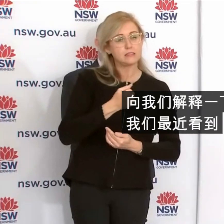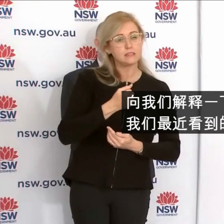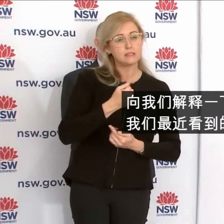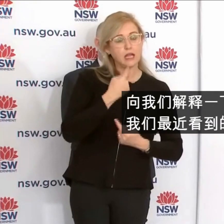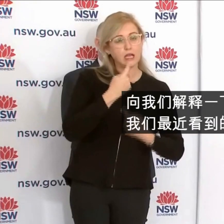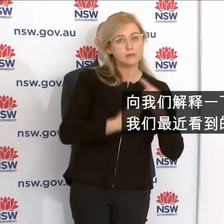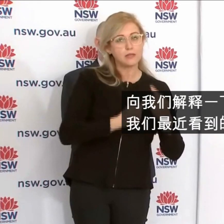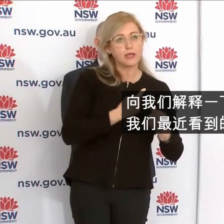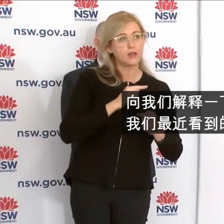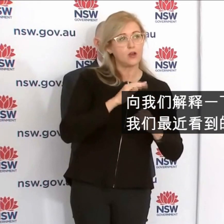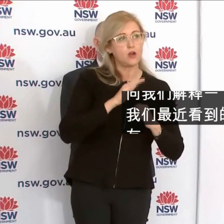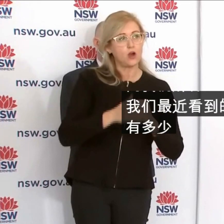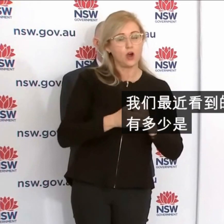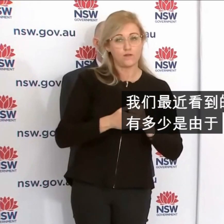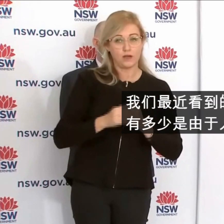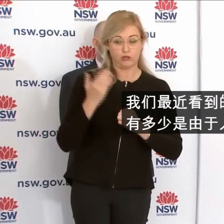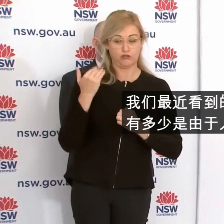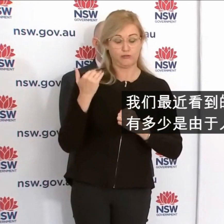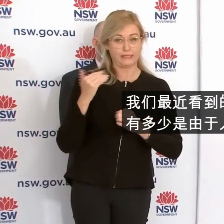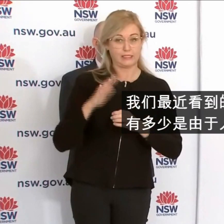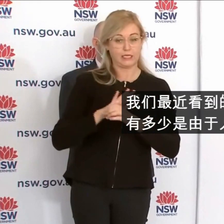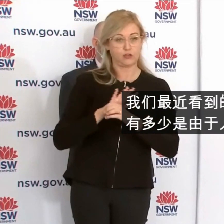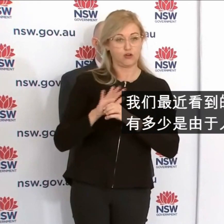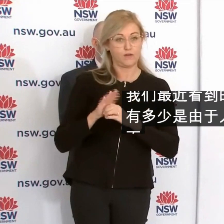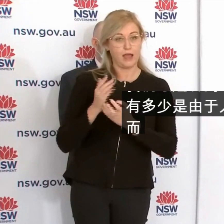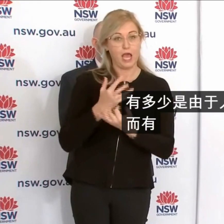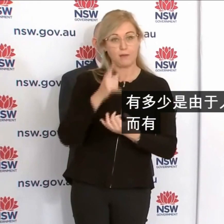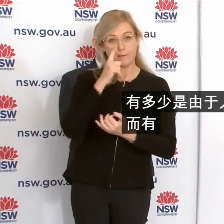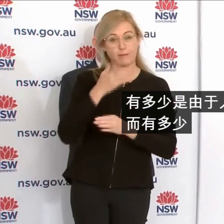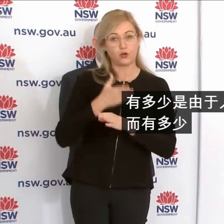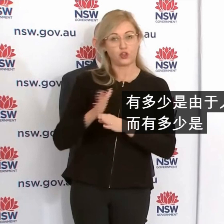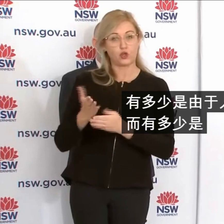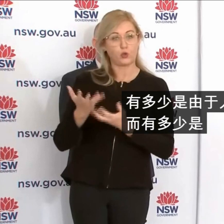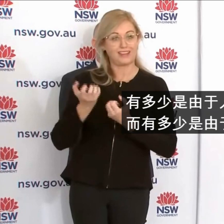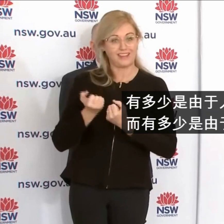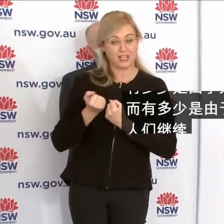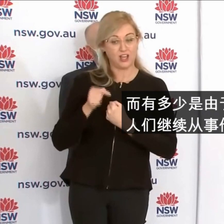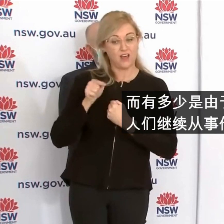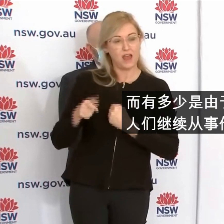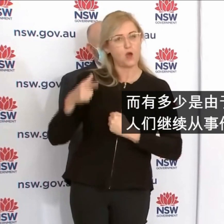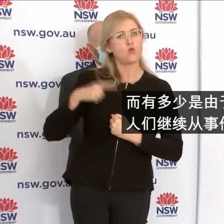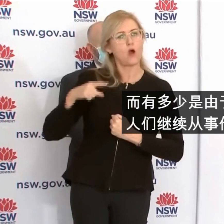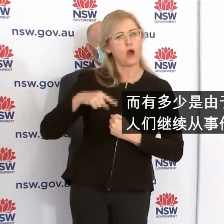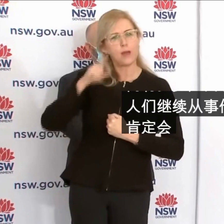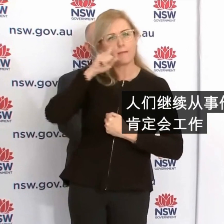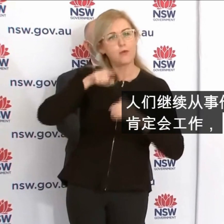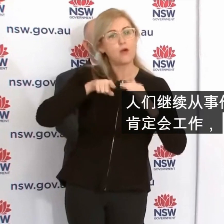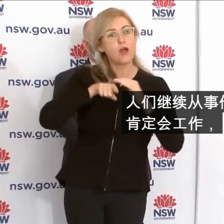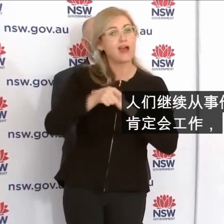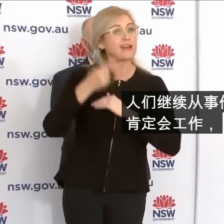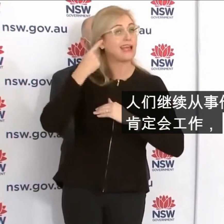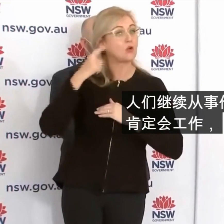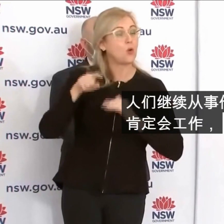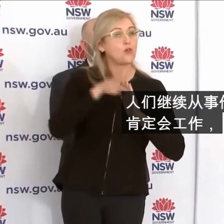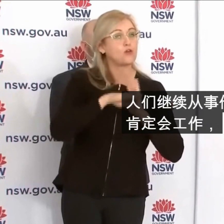new cases, or the cases we're seeing recently, are due to people doing the wrong thing, and how much continue to be because people are going about their business, going to